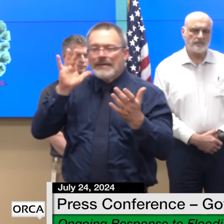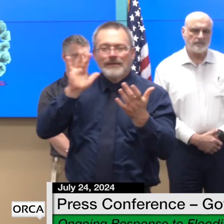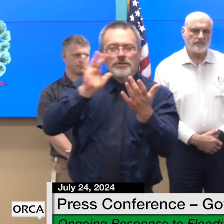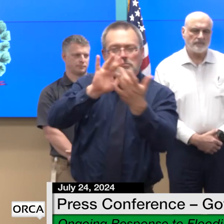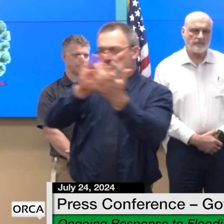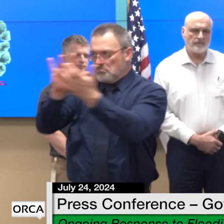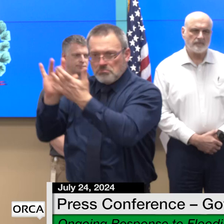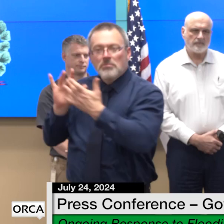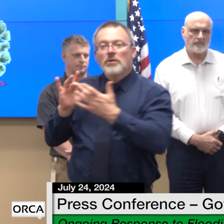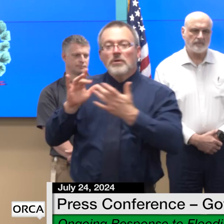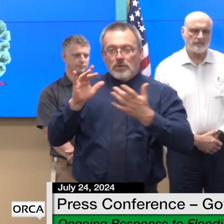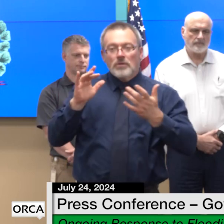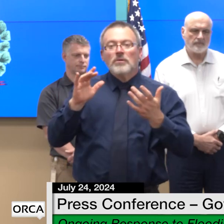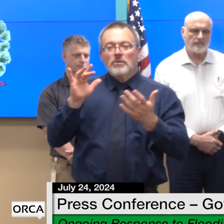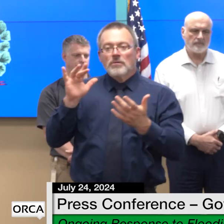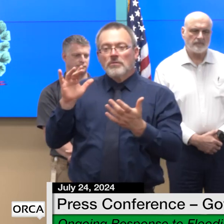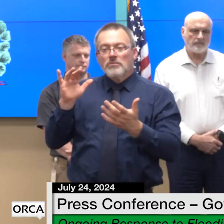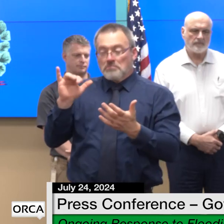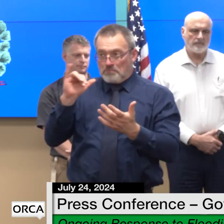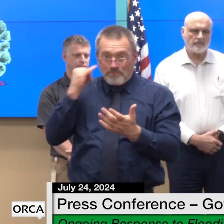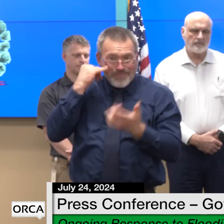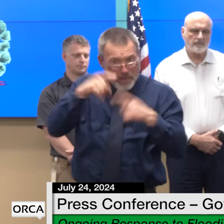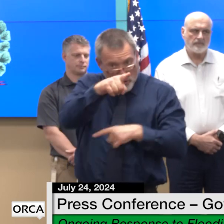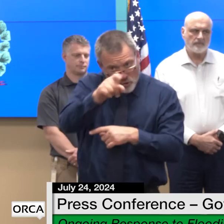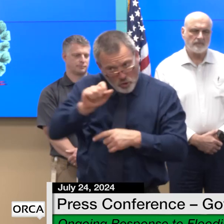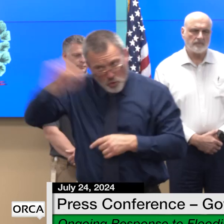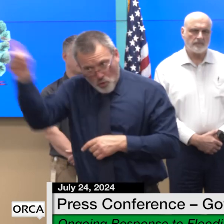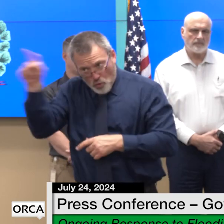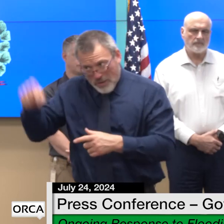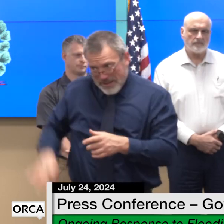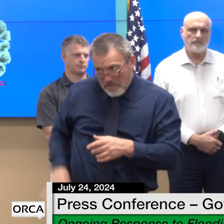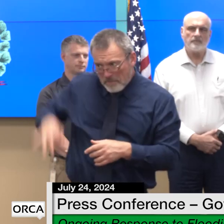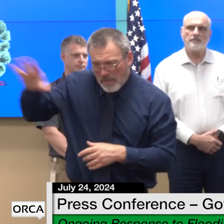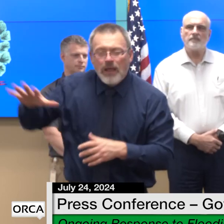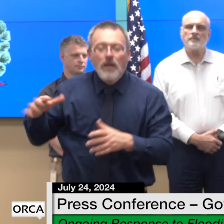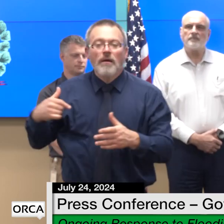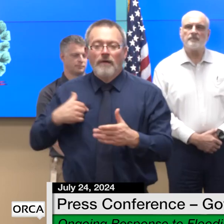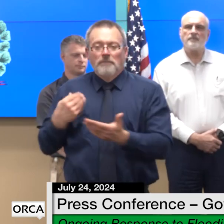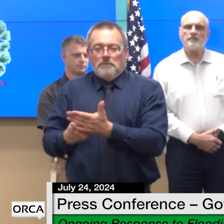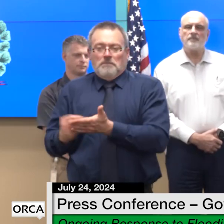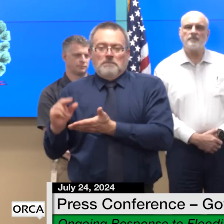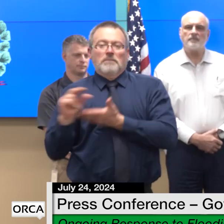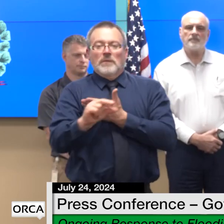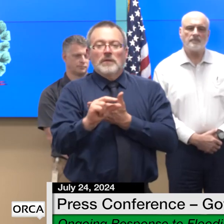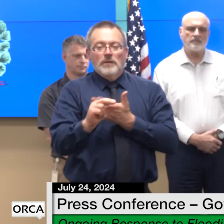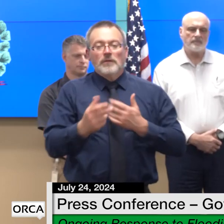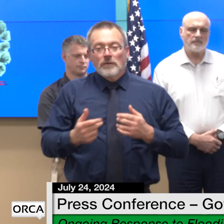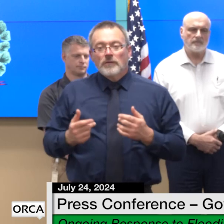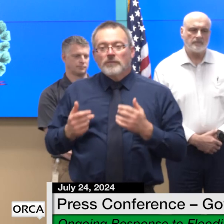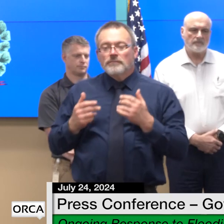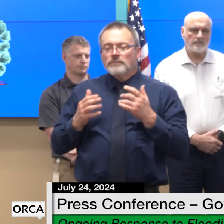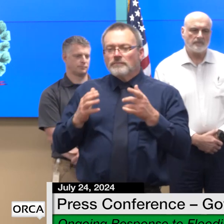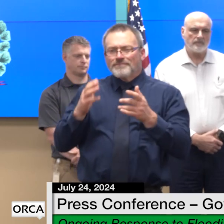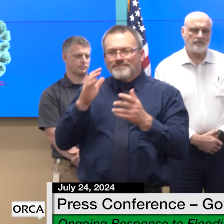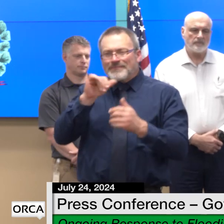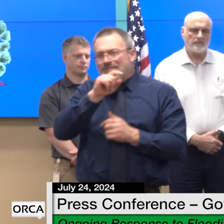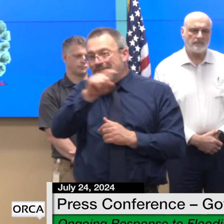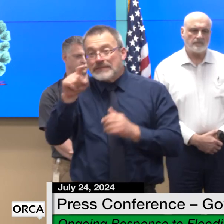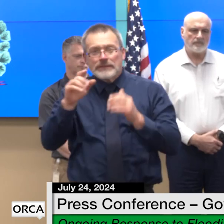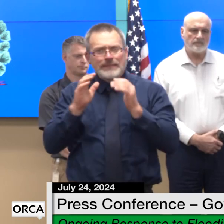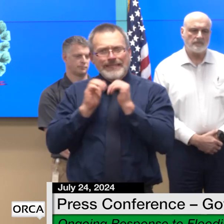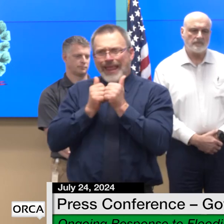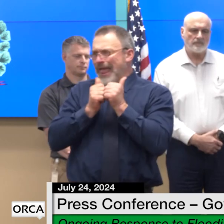pickup and with technical assistance for pickup in certain communities. VEM has